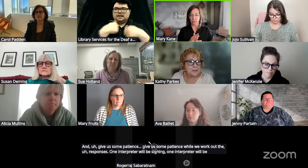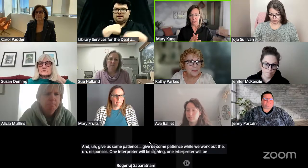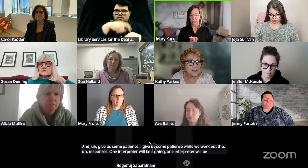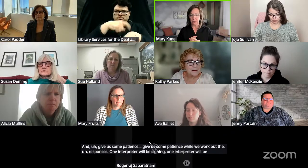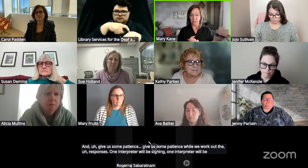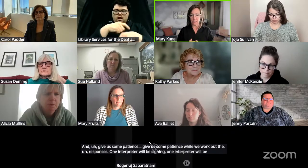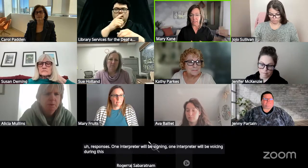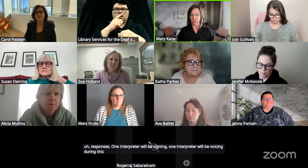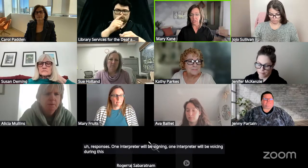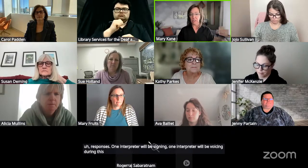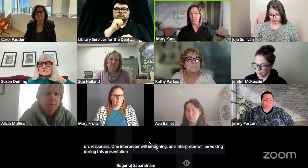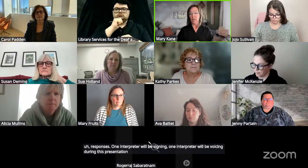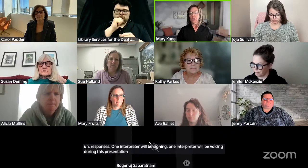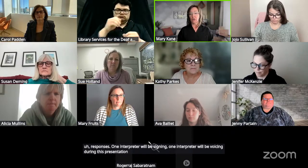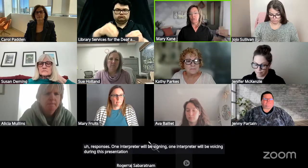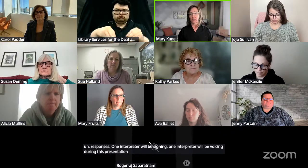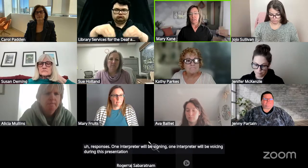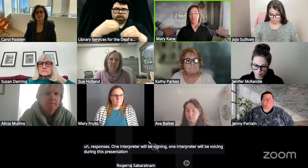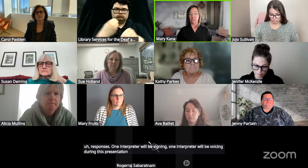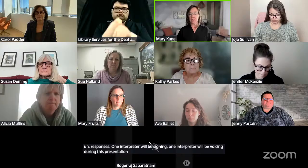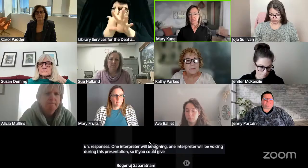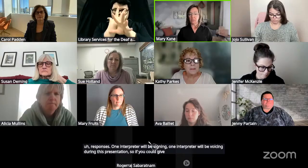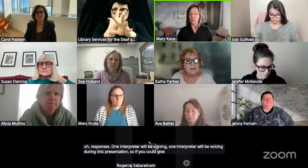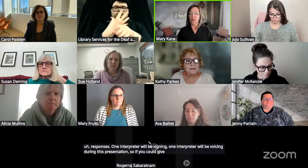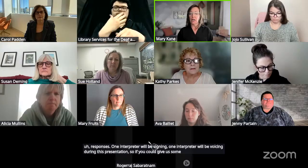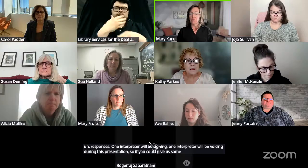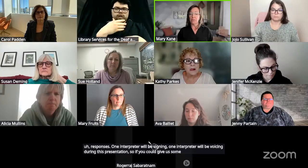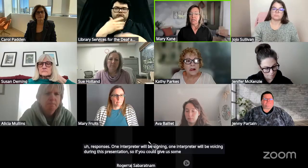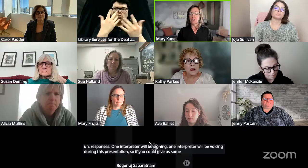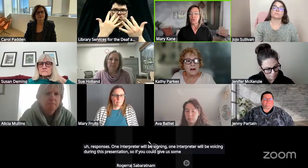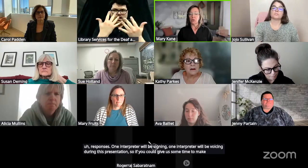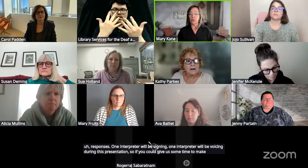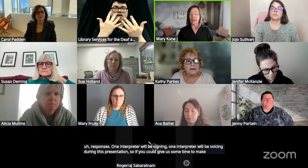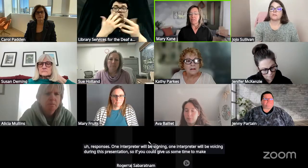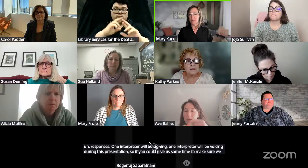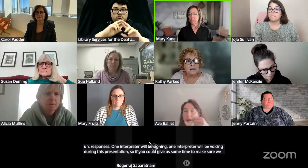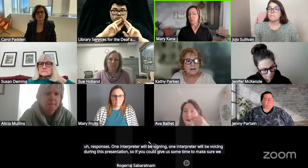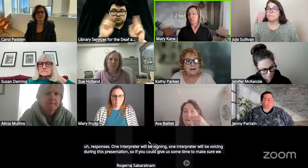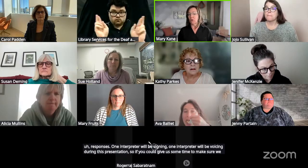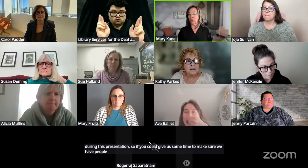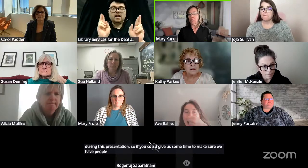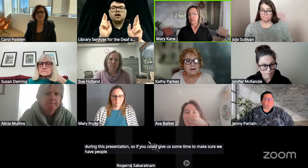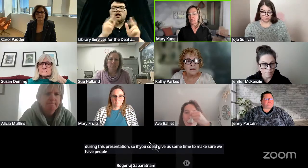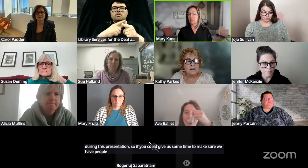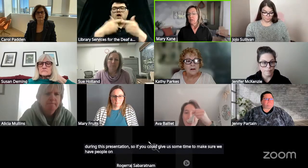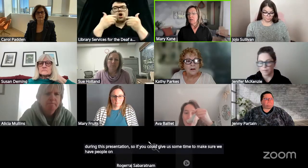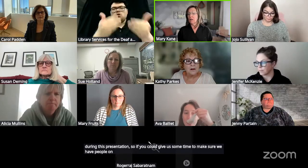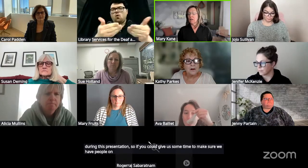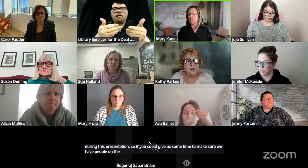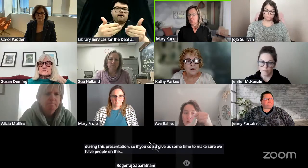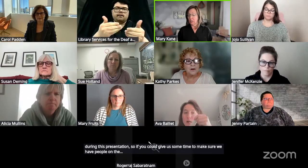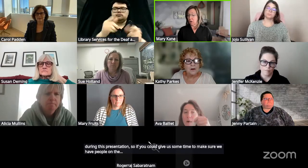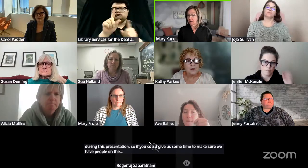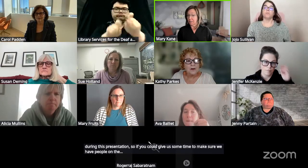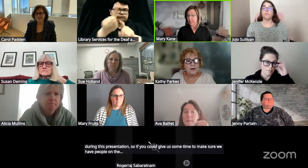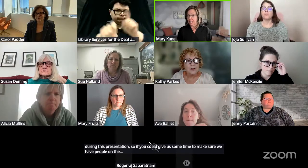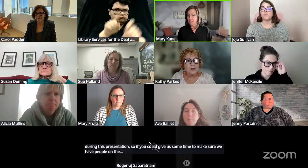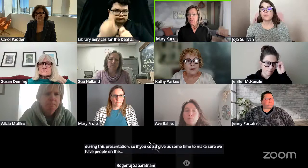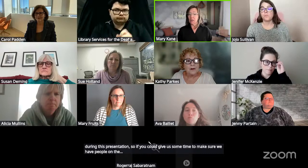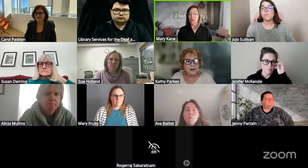this presentation. So if you could give us some time to make sure we have people on the on camera when